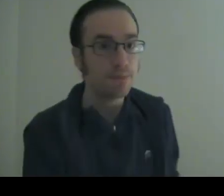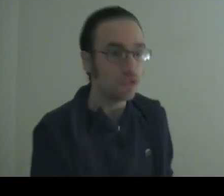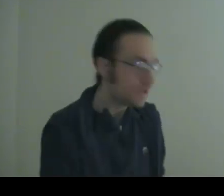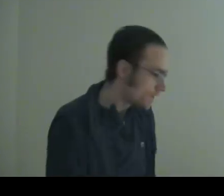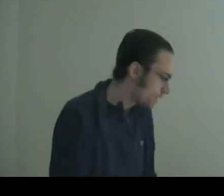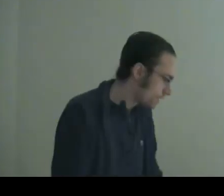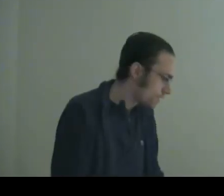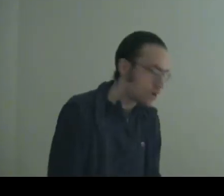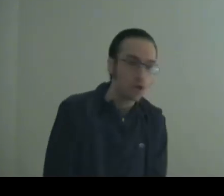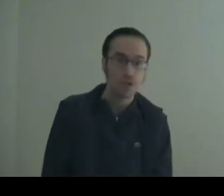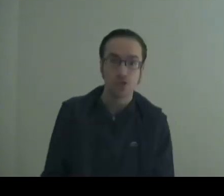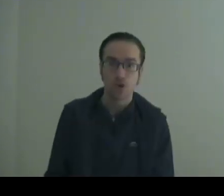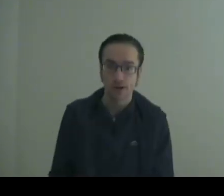movie thoughts.